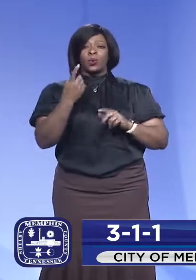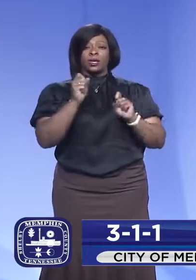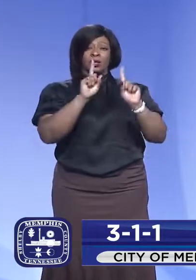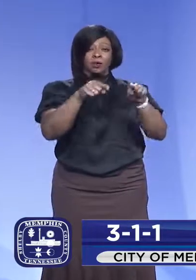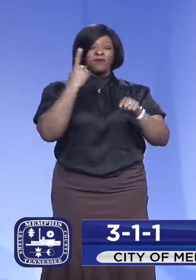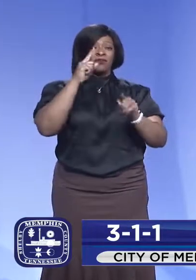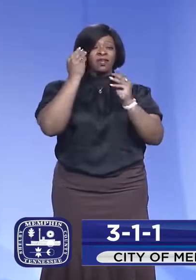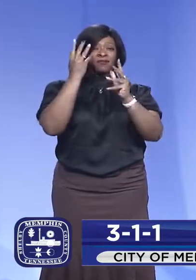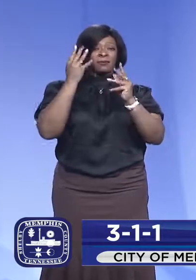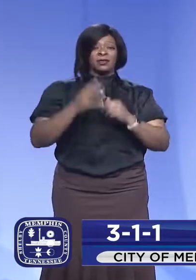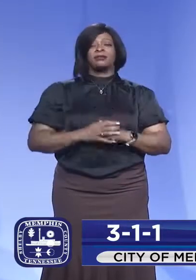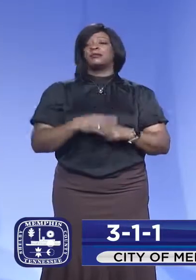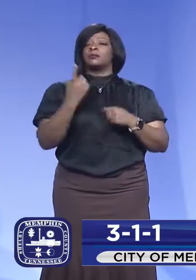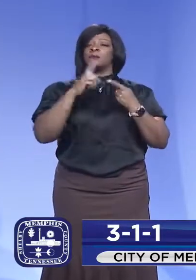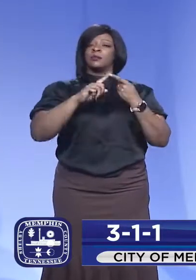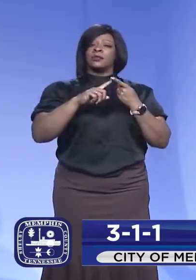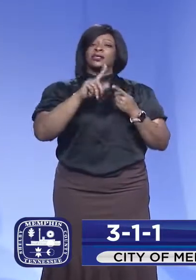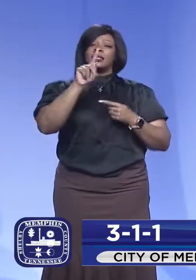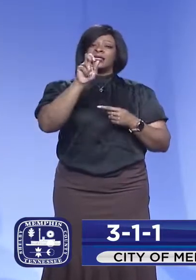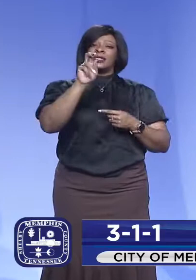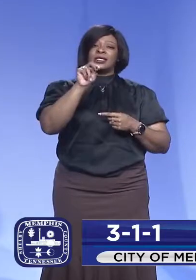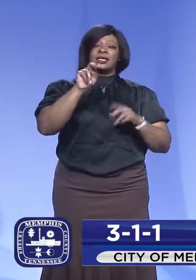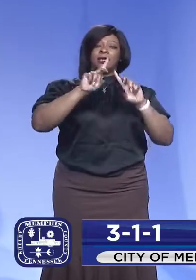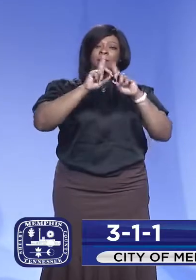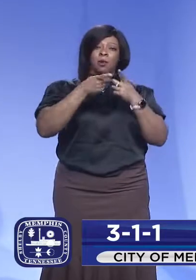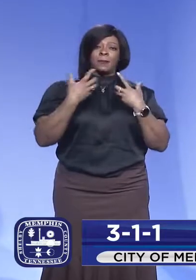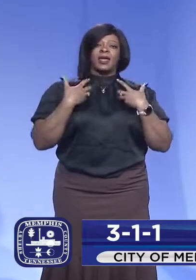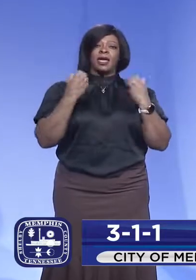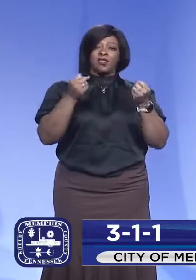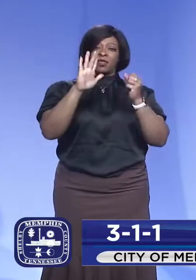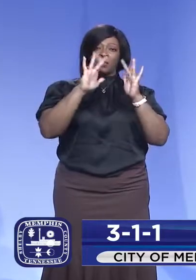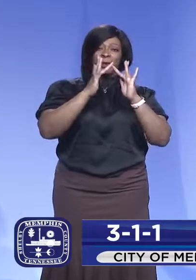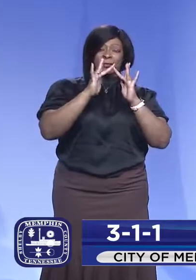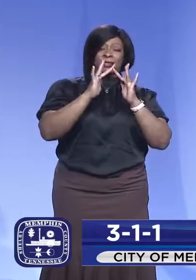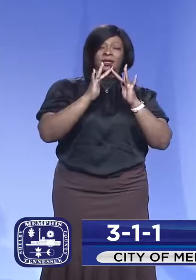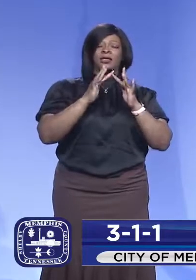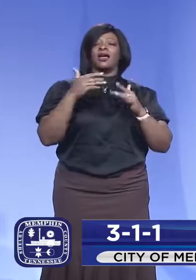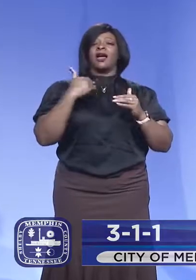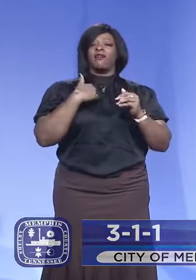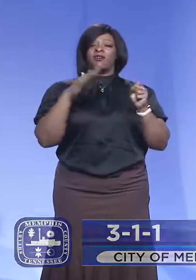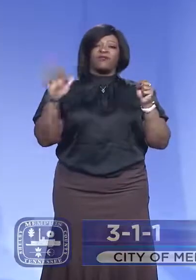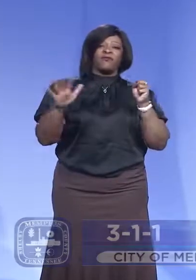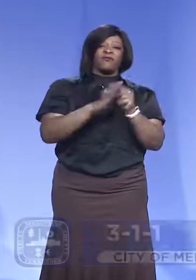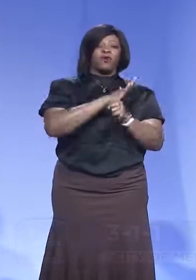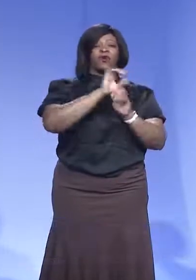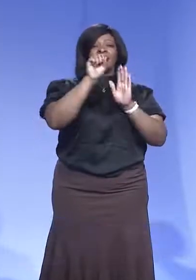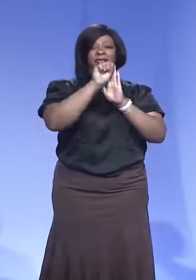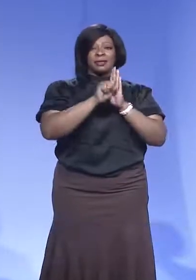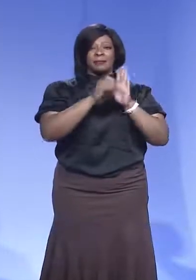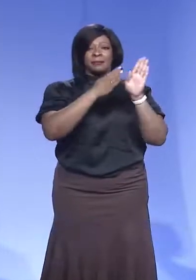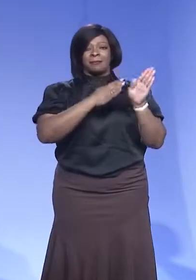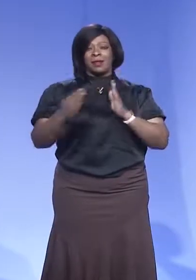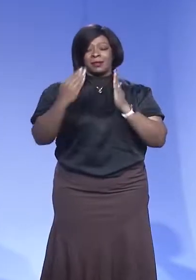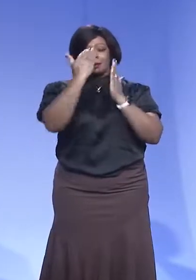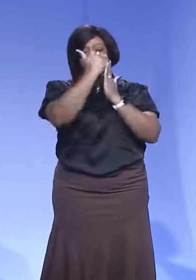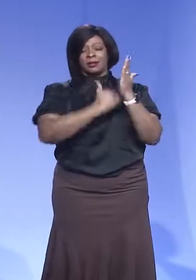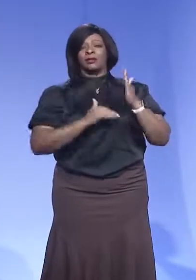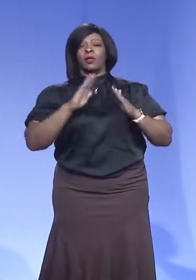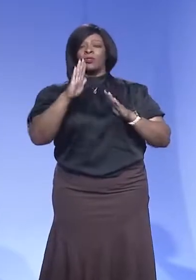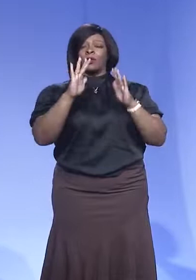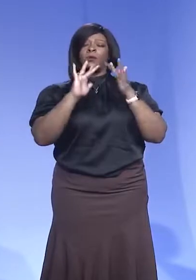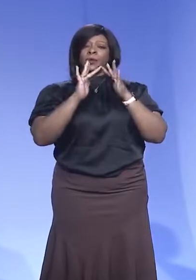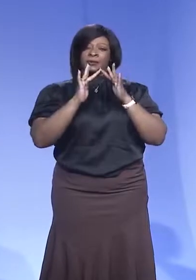for information. One is the Tennessee Department of Health website. They have the full state plan on their